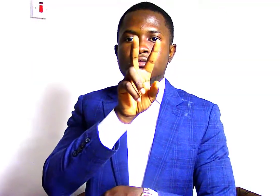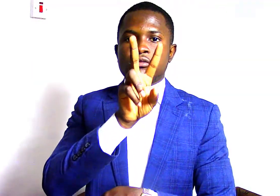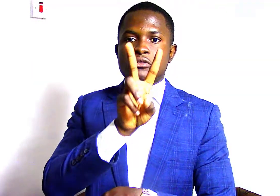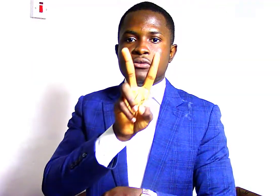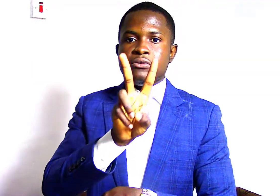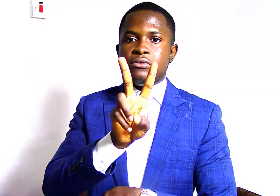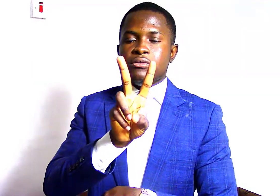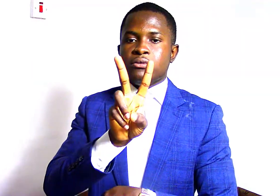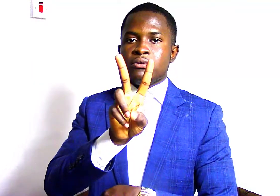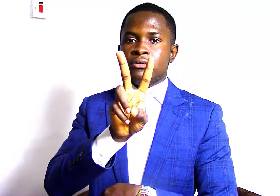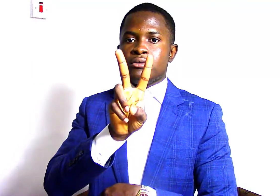2,